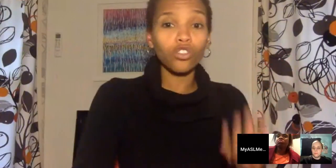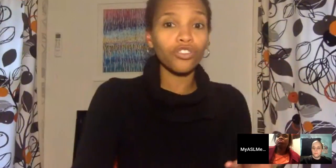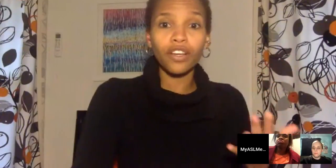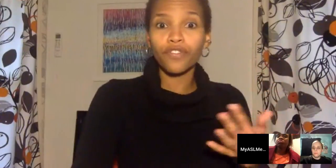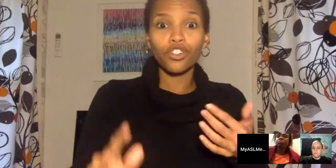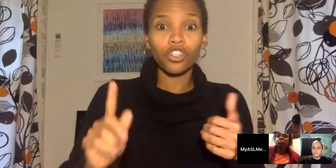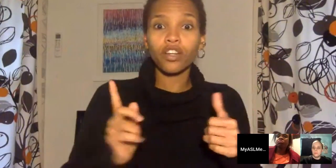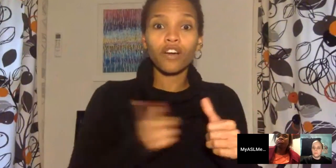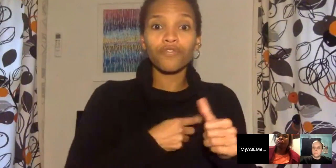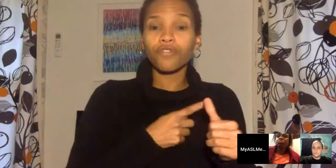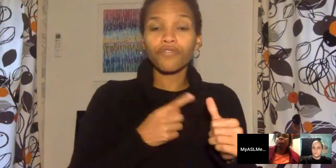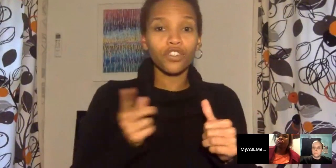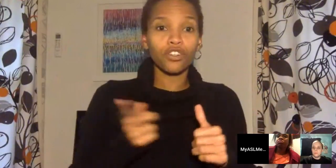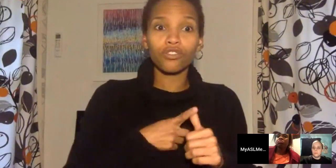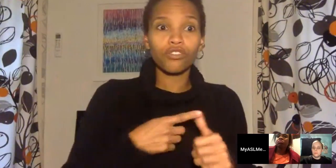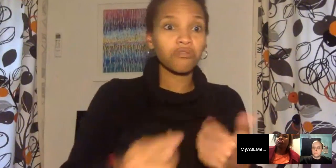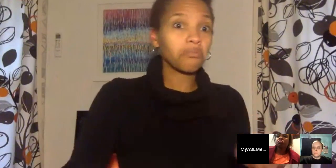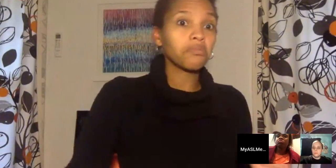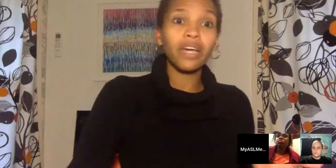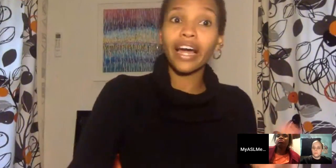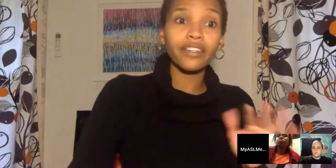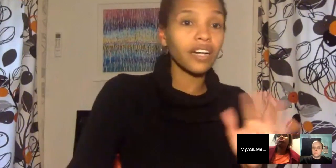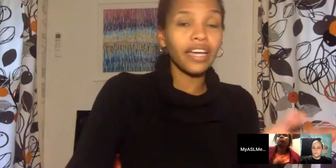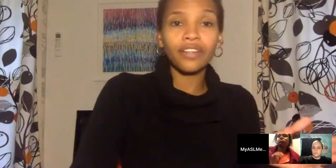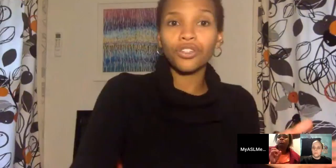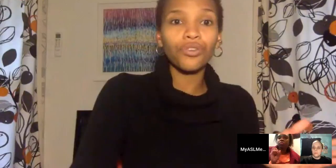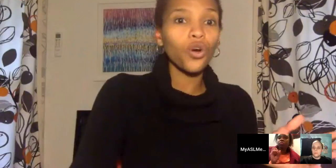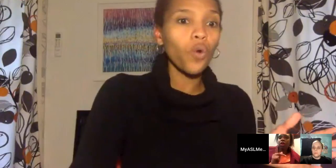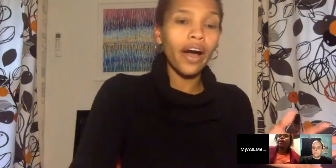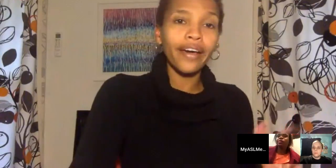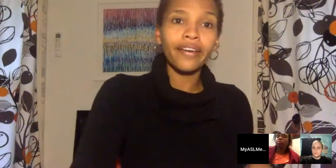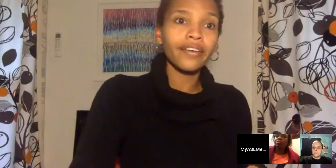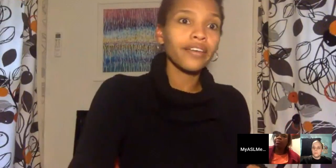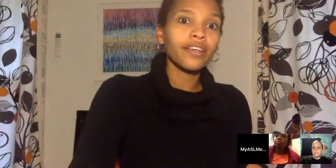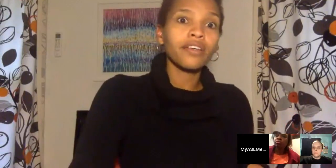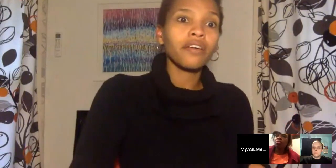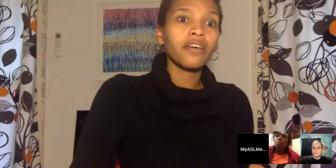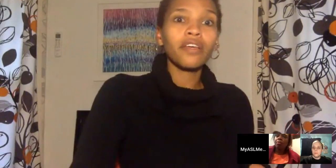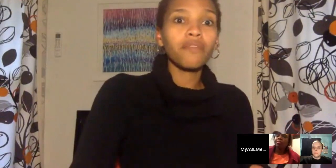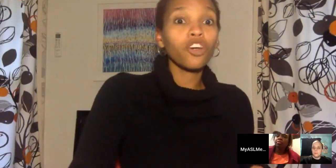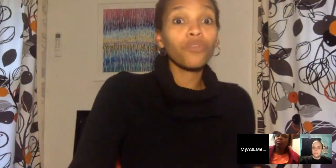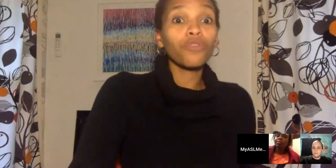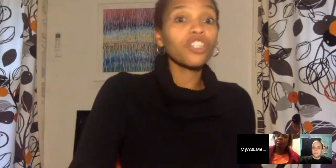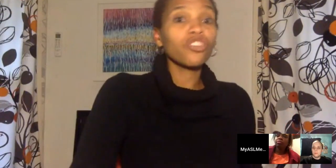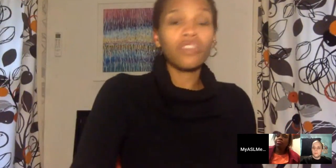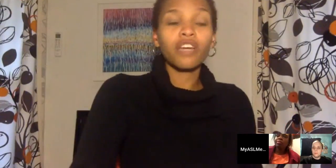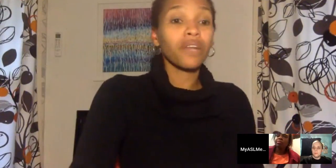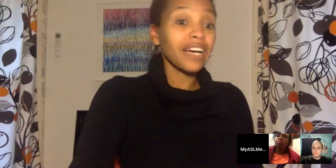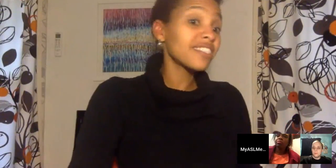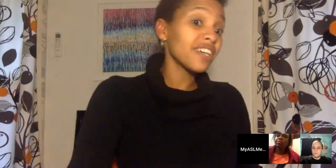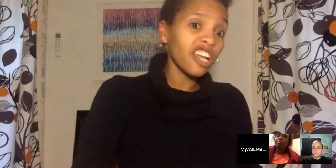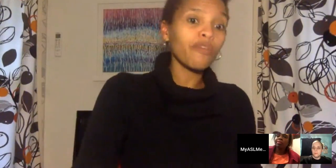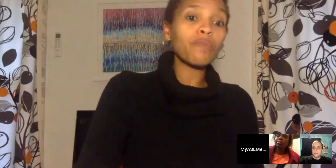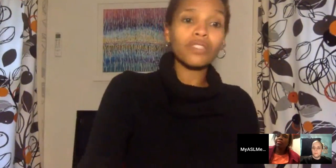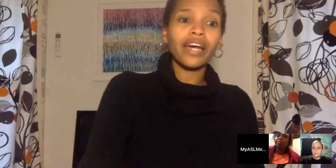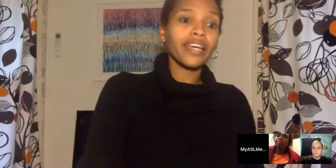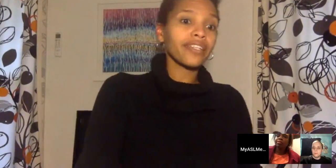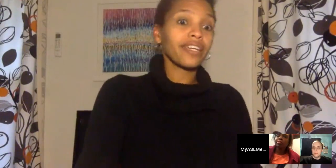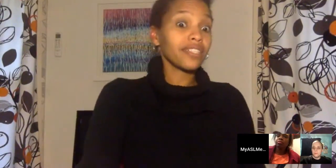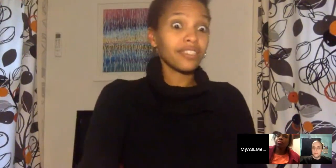alternate version of first. And I, again, don't know why. Could be a regional thing, but I see enough people signing it that it's